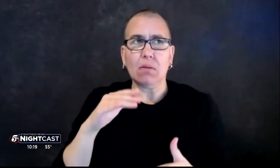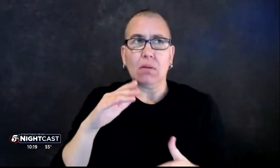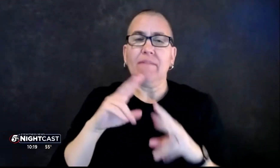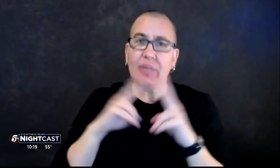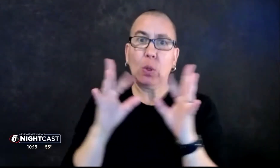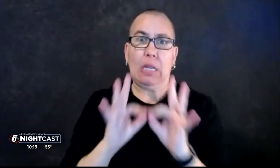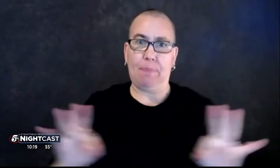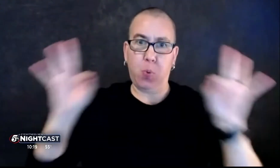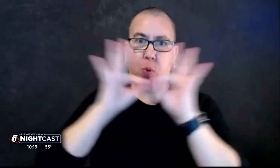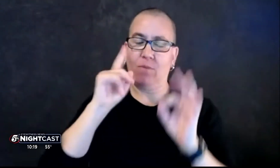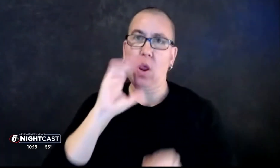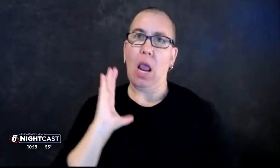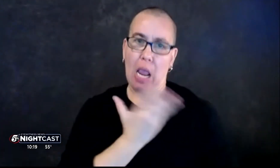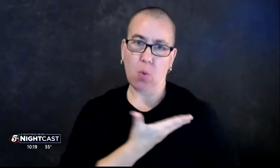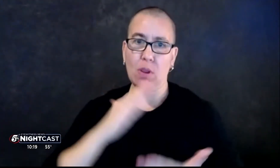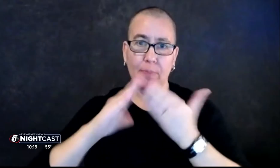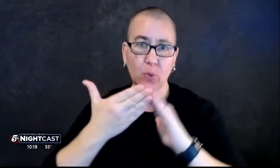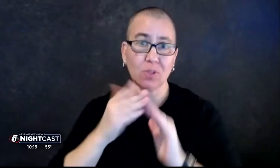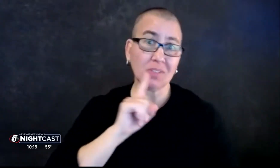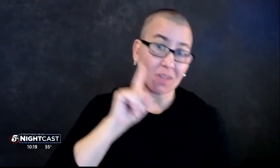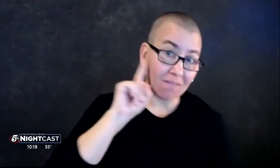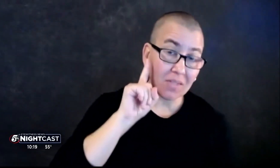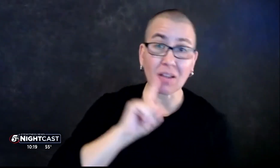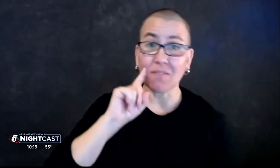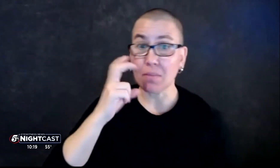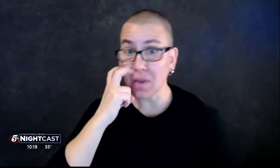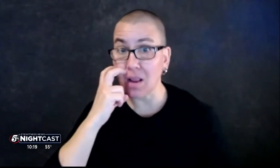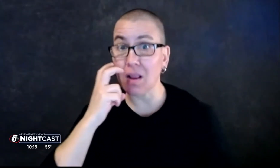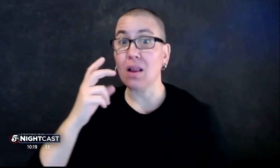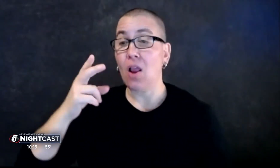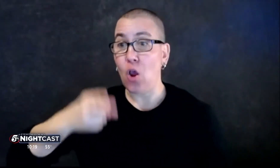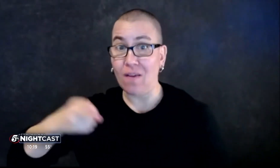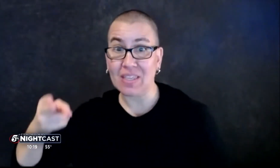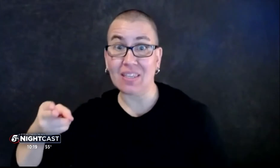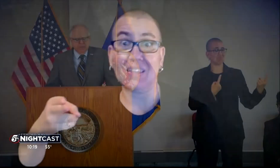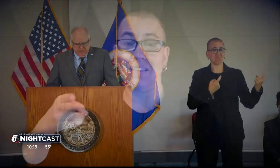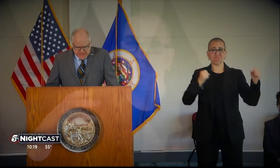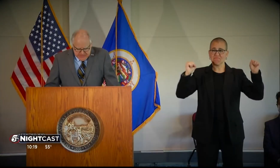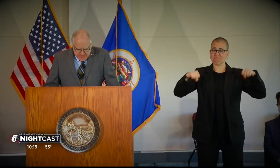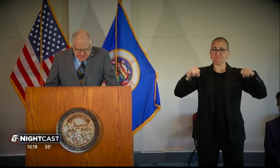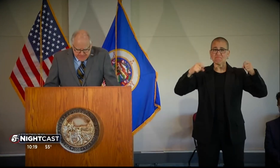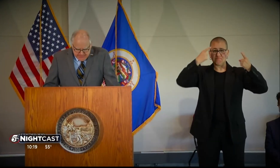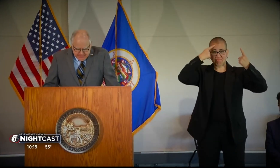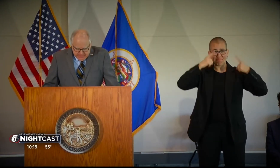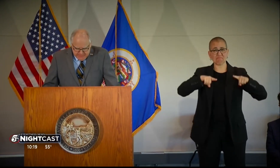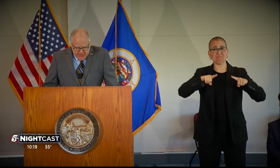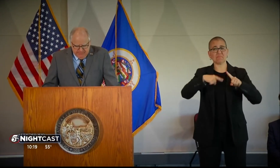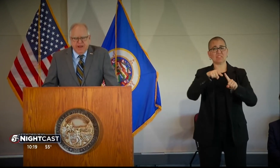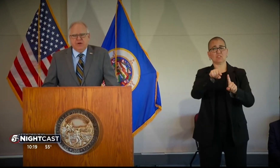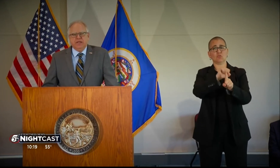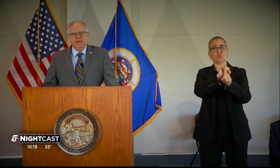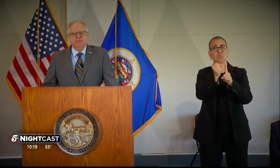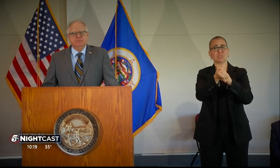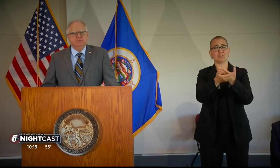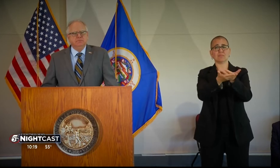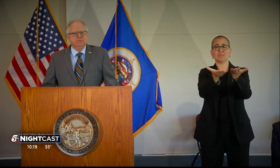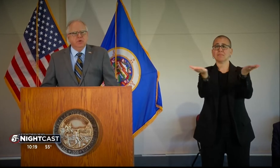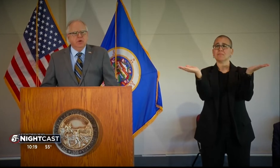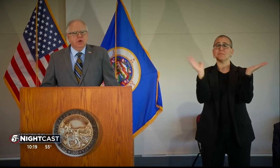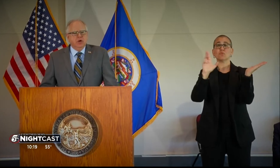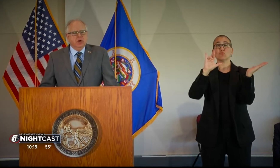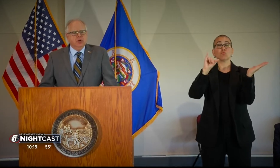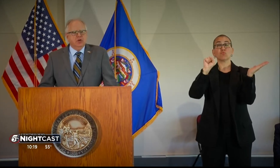access in this language. It's so important for our community, the deaf, deaf, blind and hard of hearing community to be